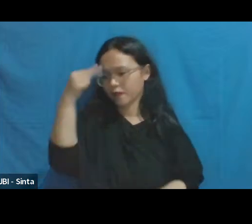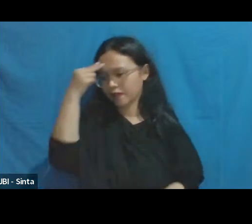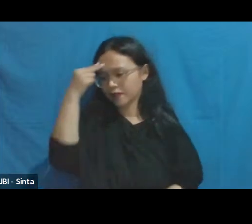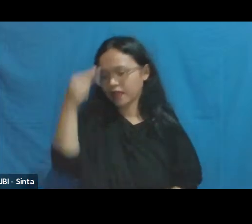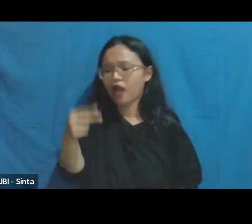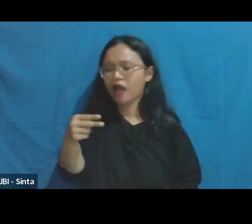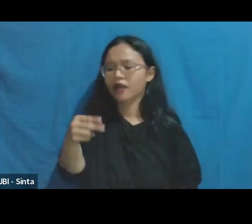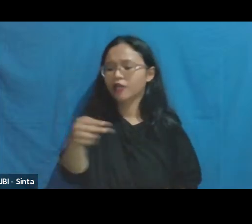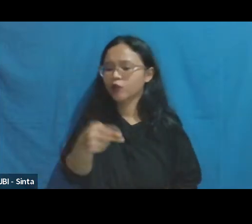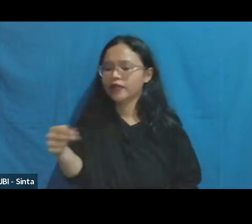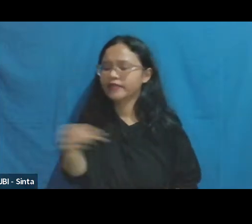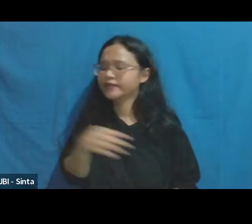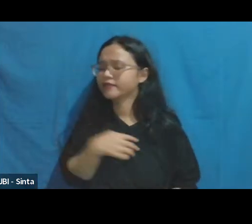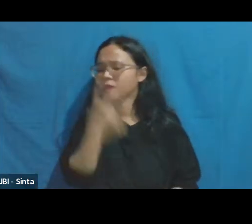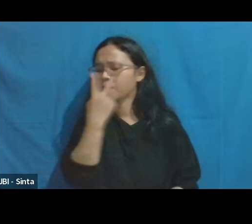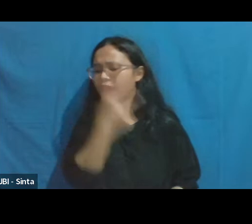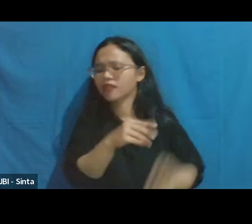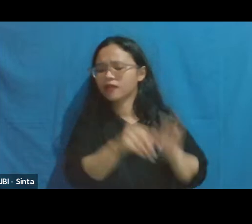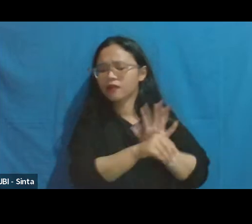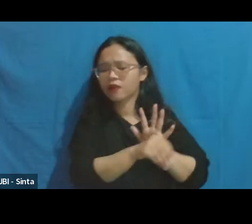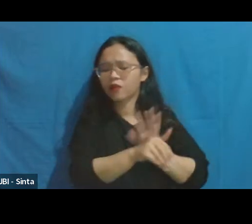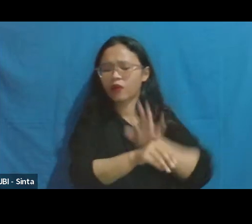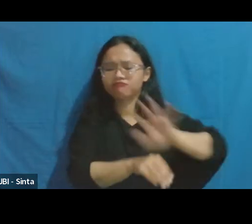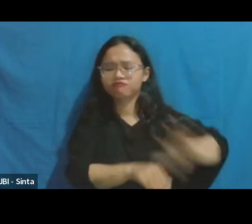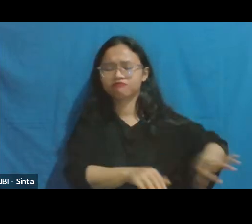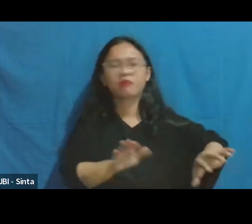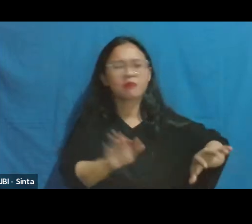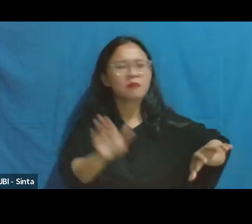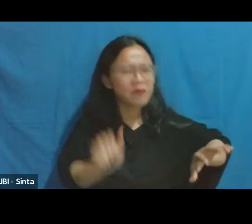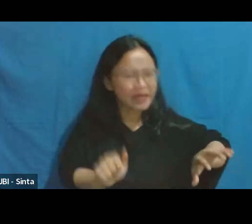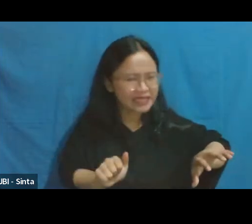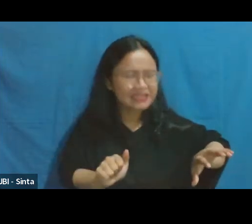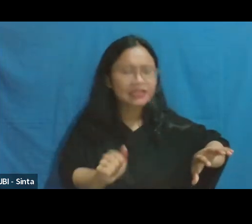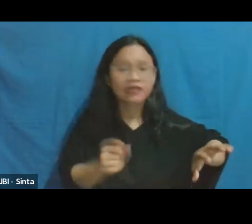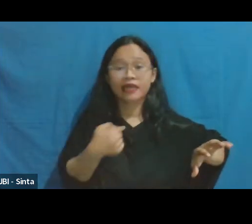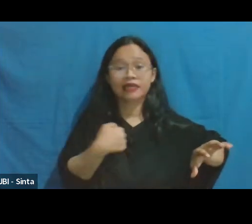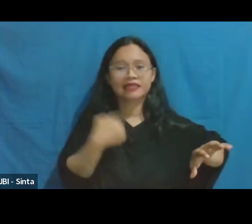talk with, they